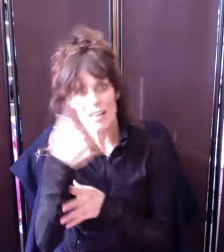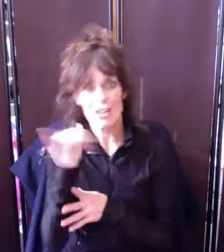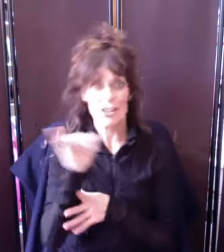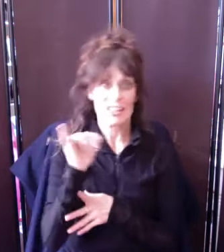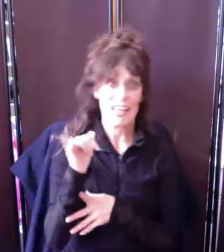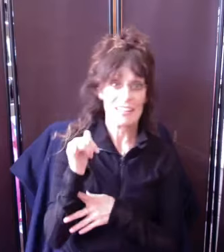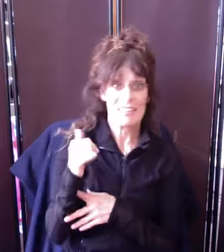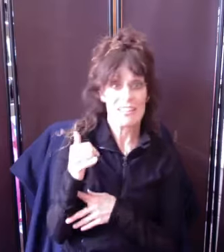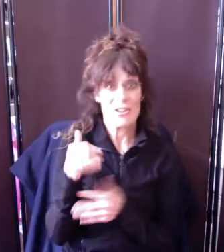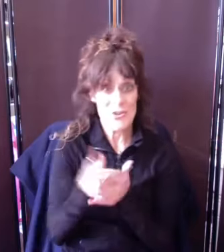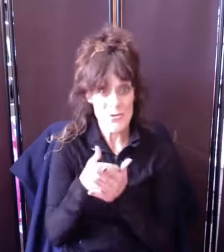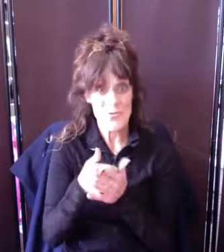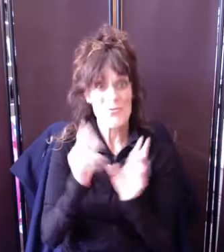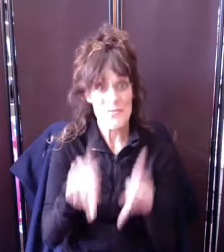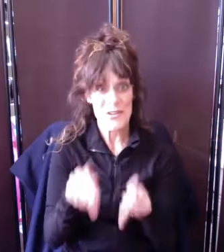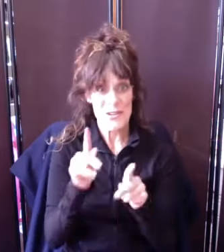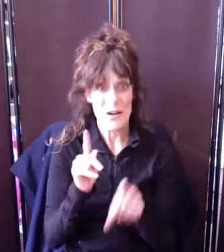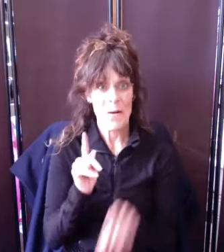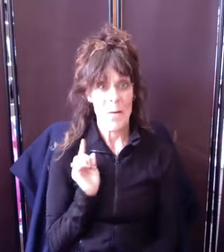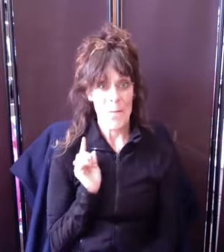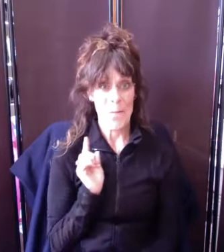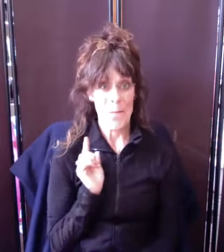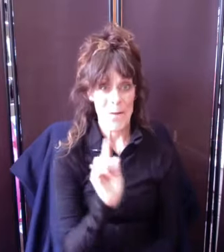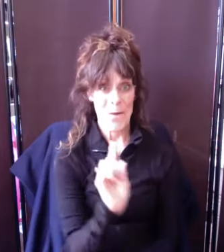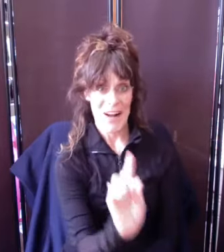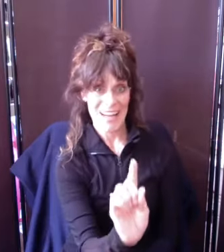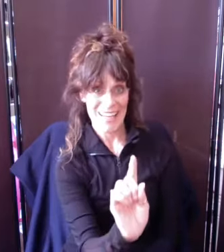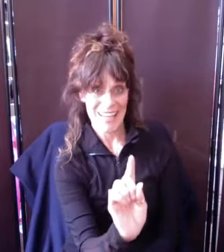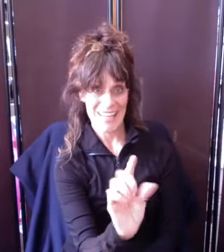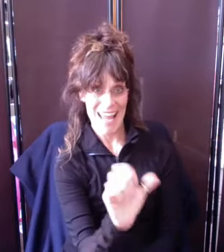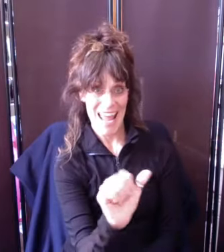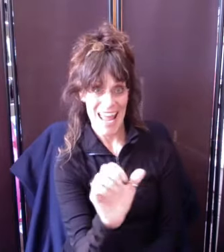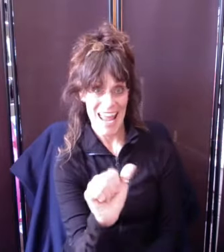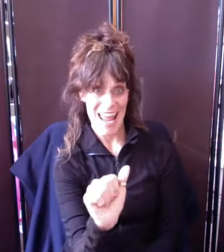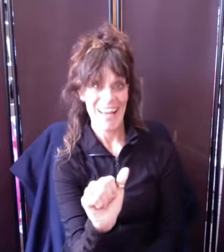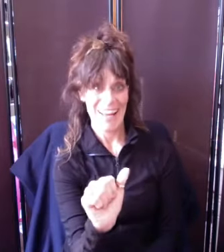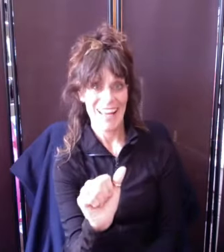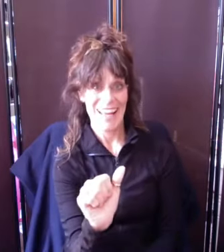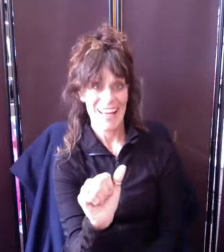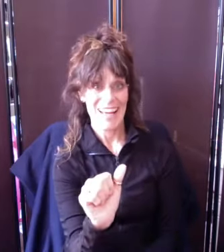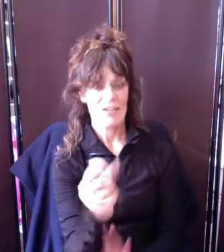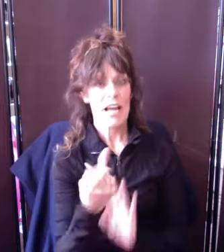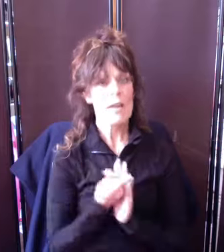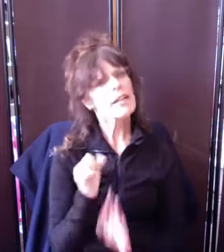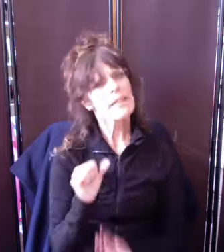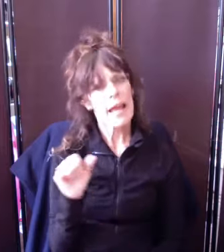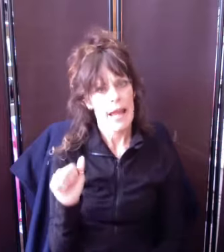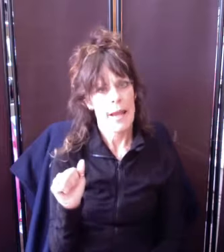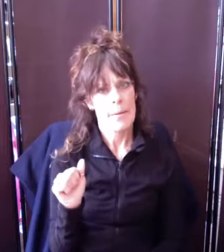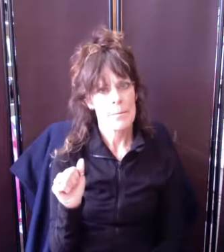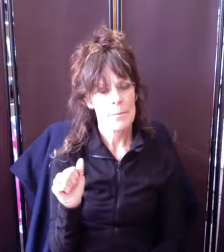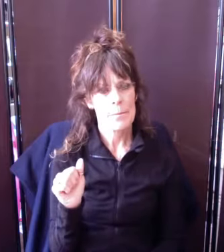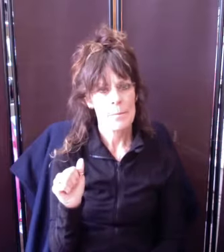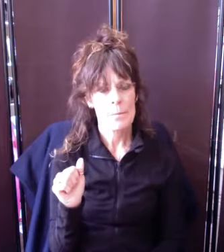newcomer walking in the door of AA when I got back, right? When I got back to AA, the thing is that I went out to meet a friend one